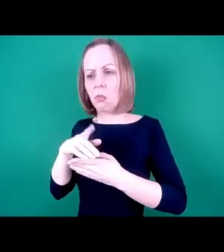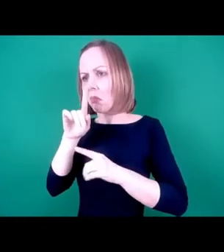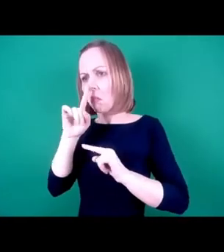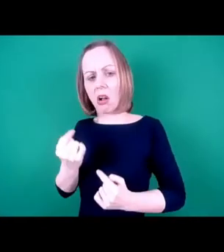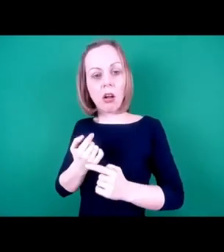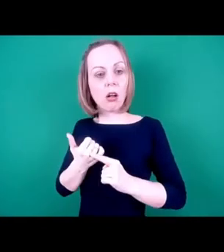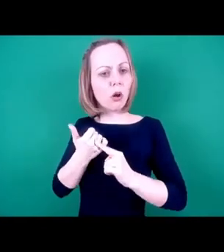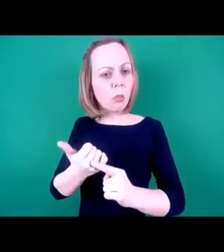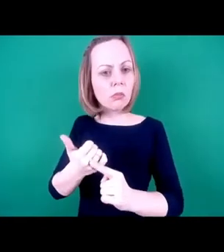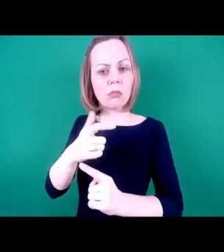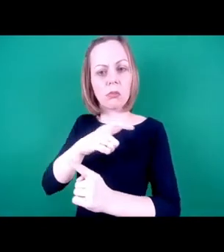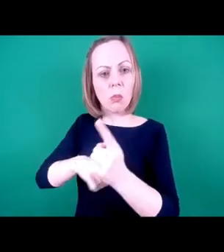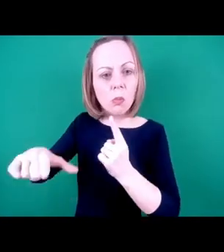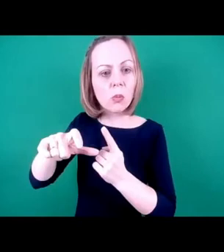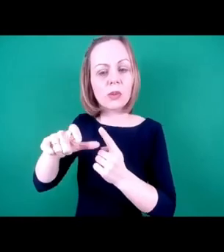Thank you.